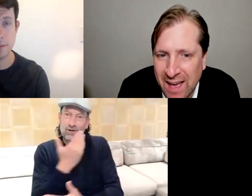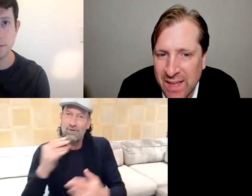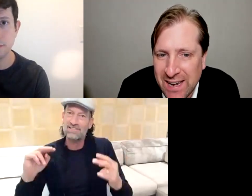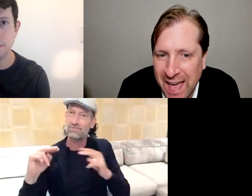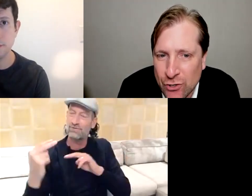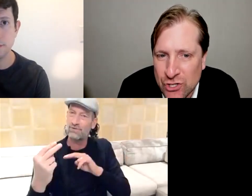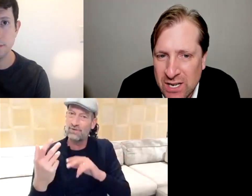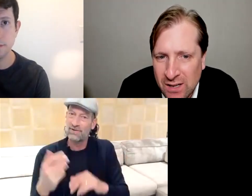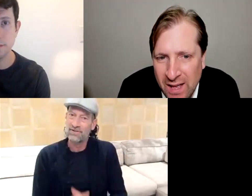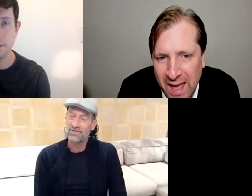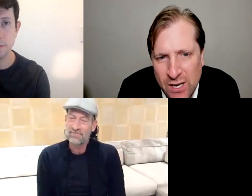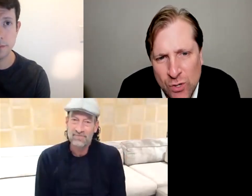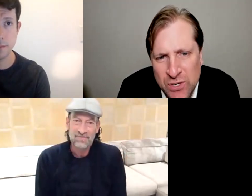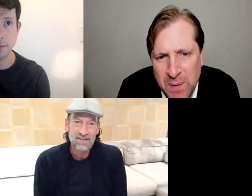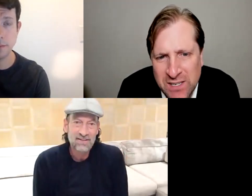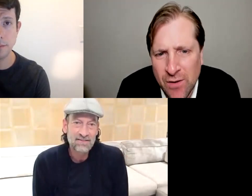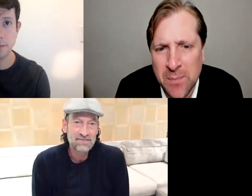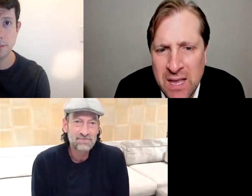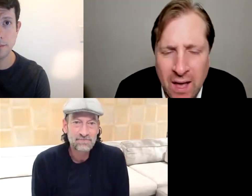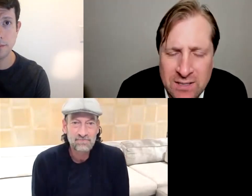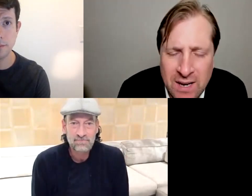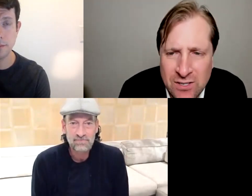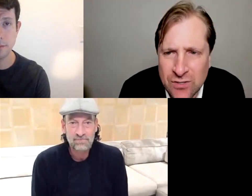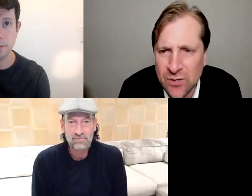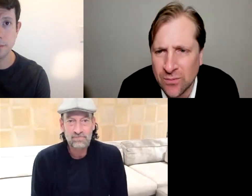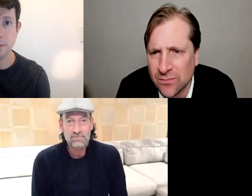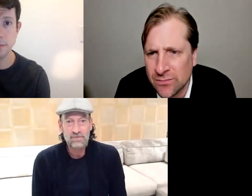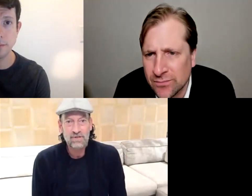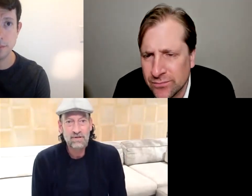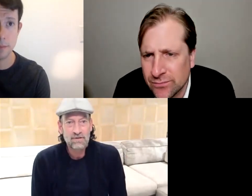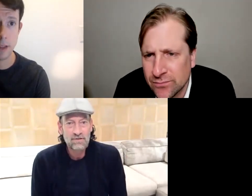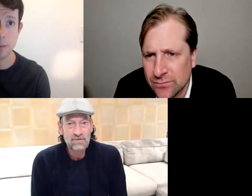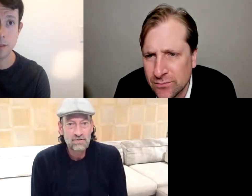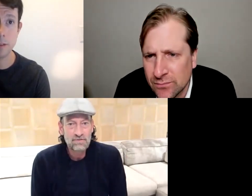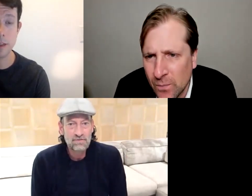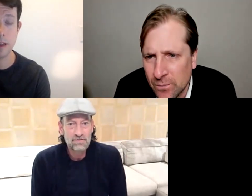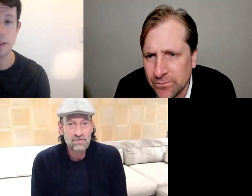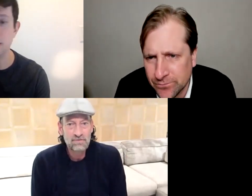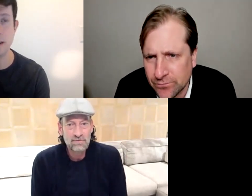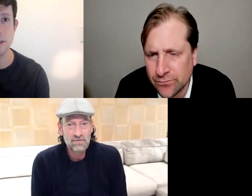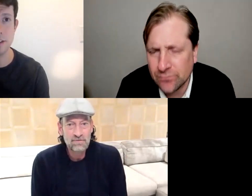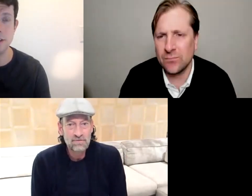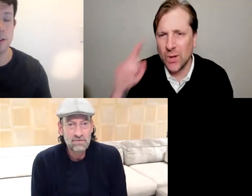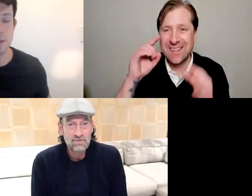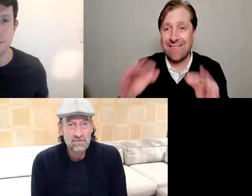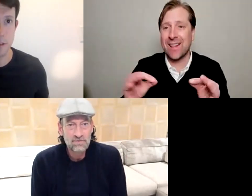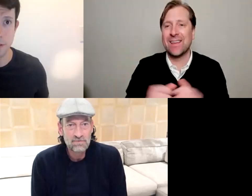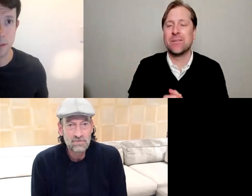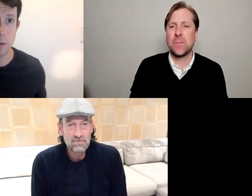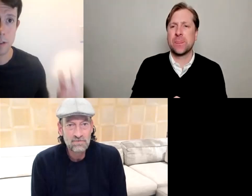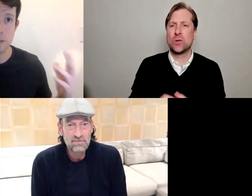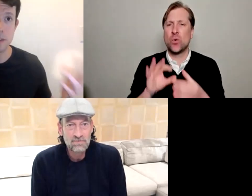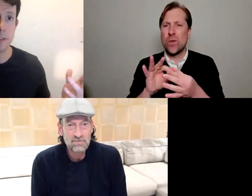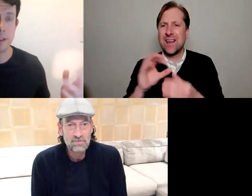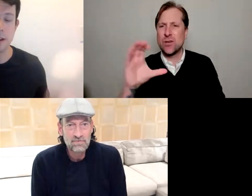and to have that energy and a new perspective on me as an actor too. Absolutely. And just in terms of